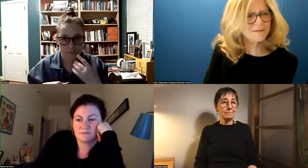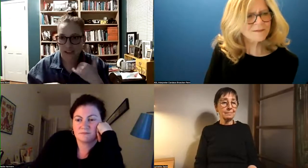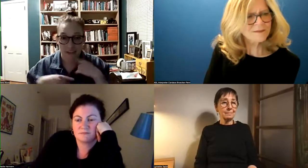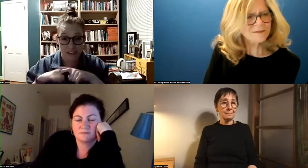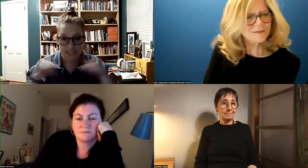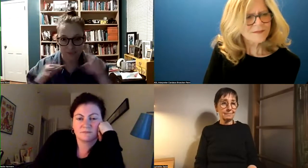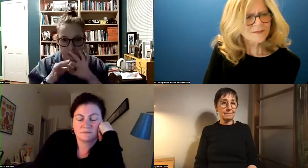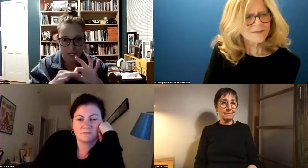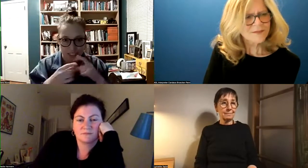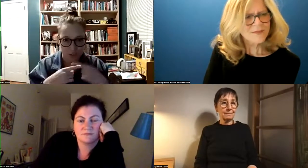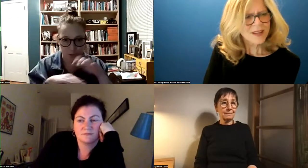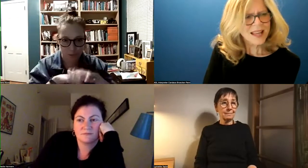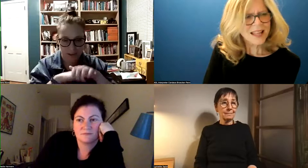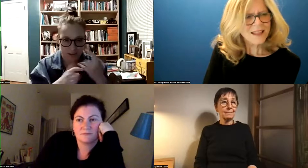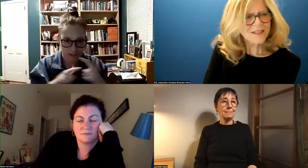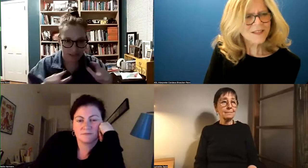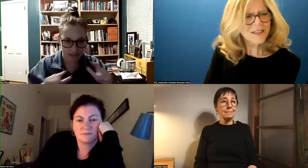that